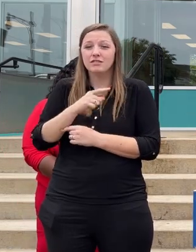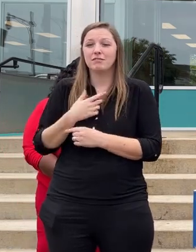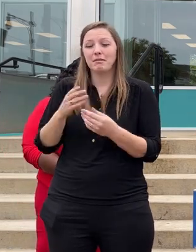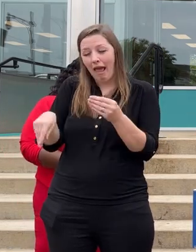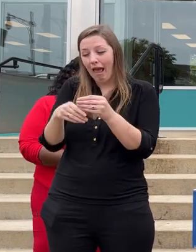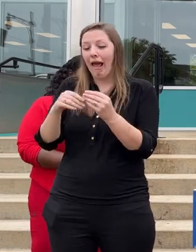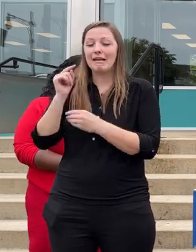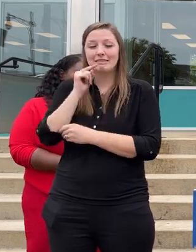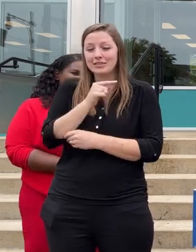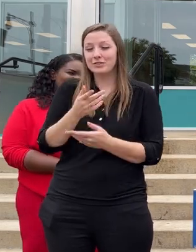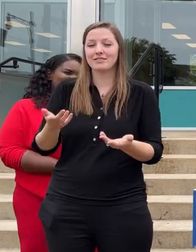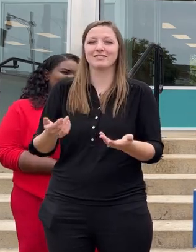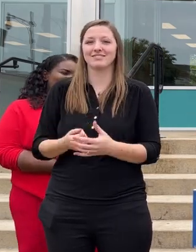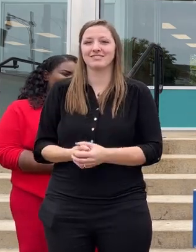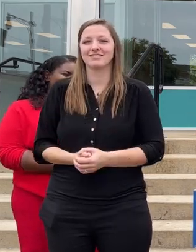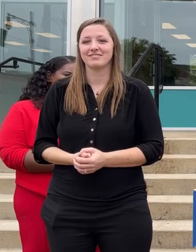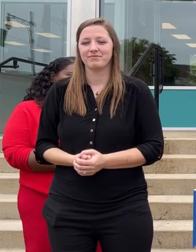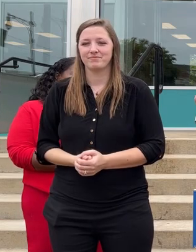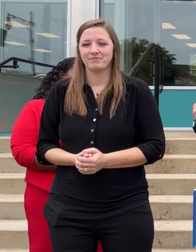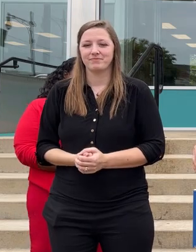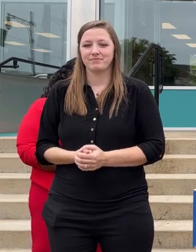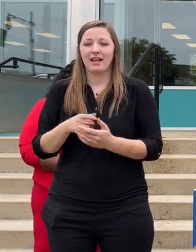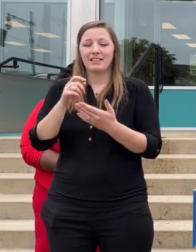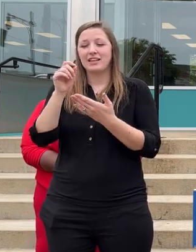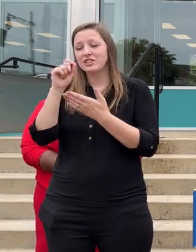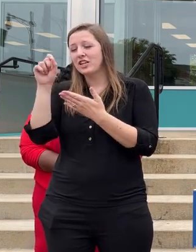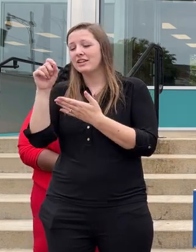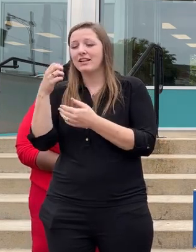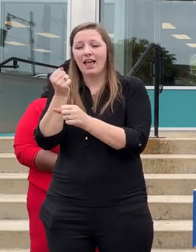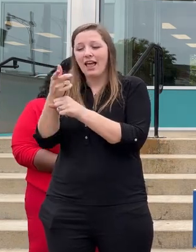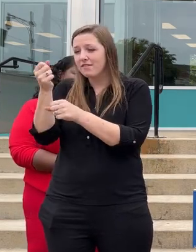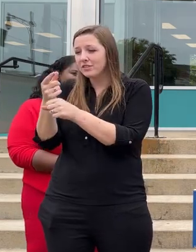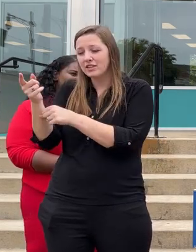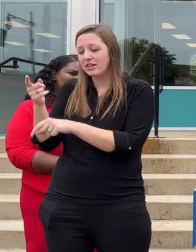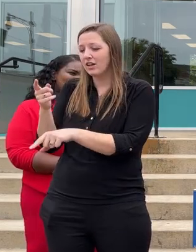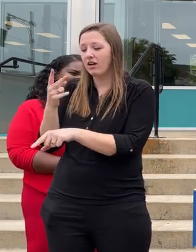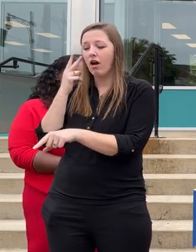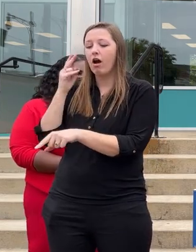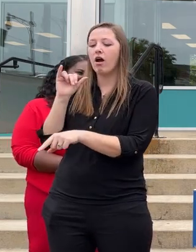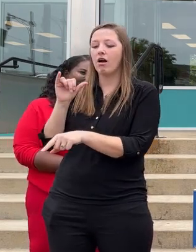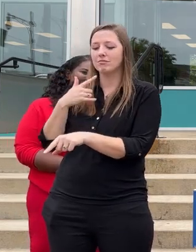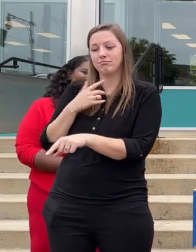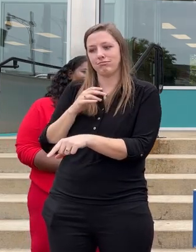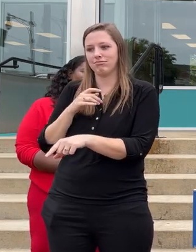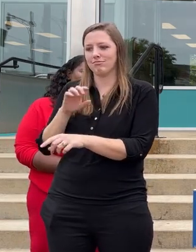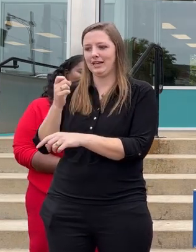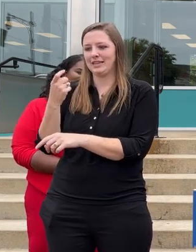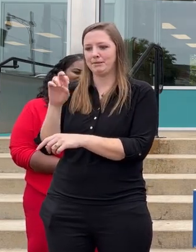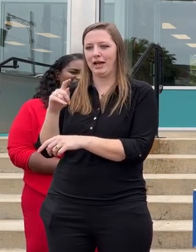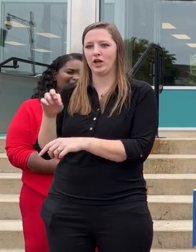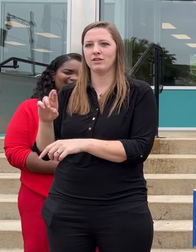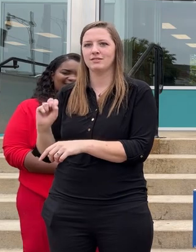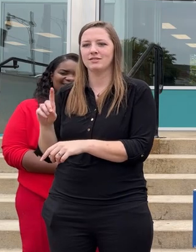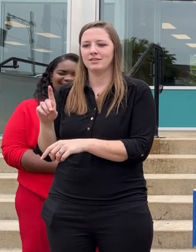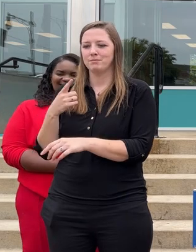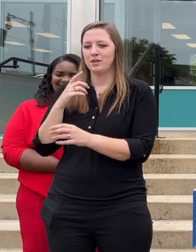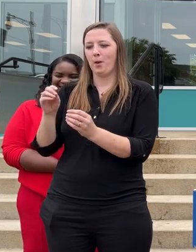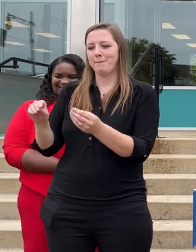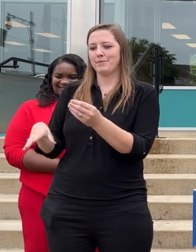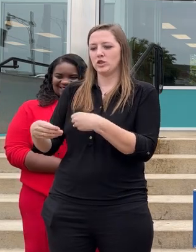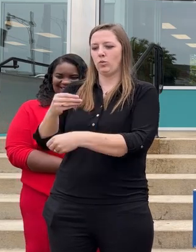that cereal in there so it's always there, and then check it every year to make sure once it's expired you put something else in there, so you're not giving the